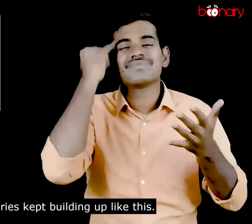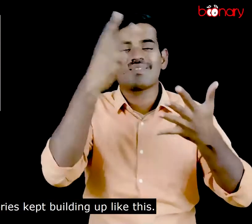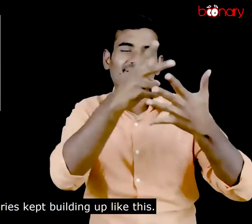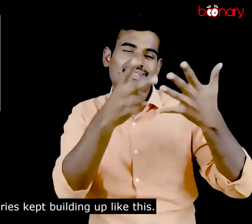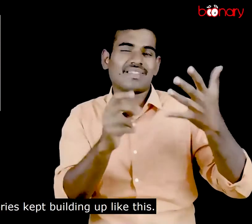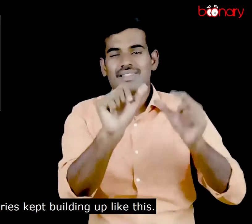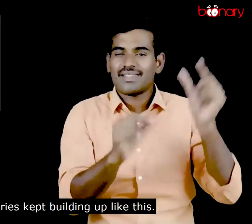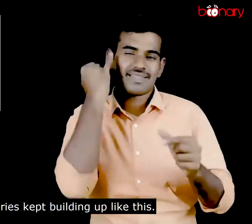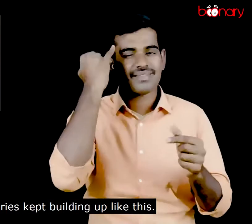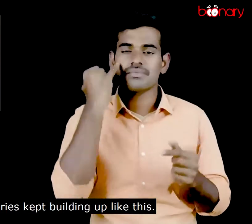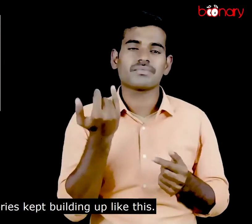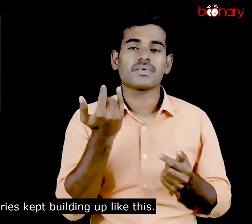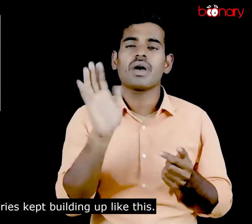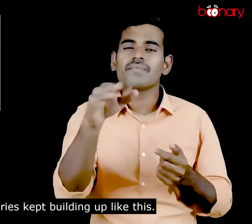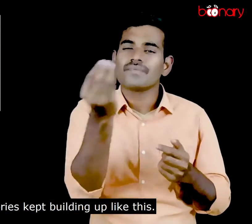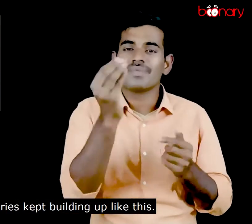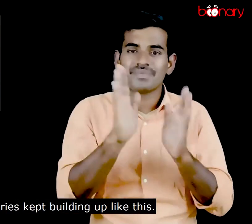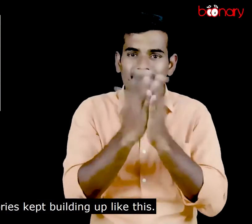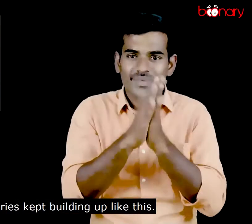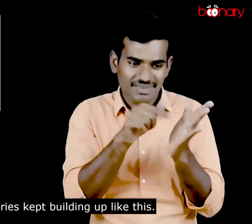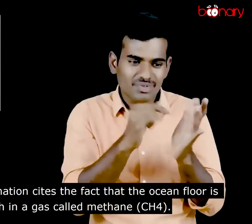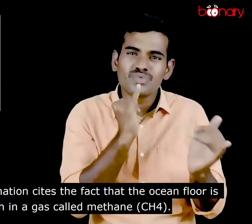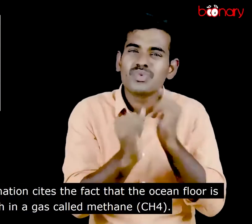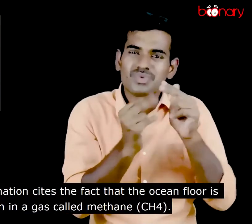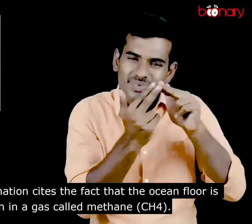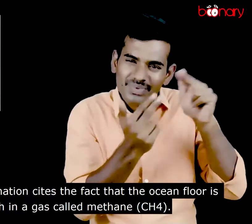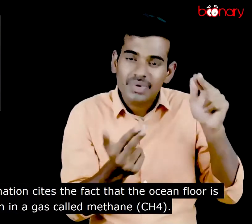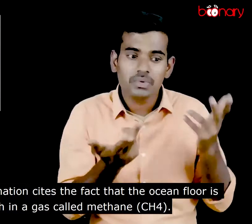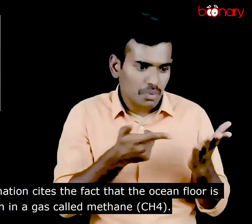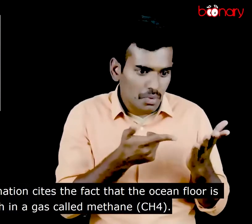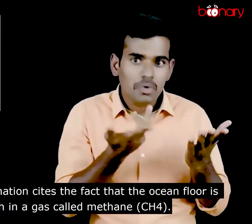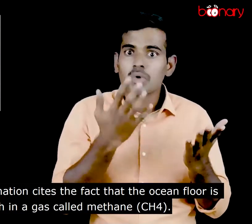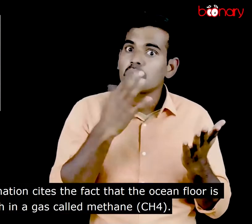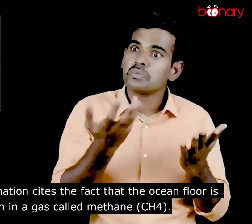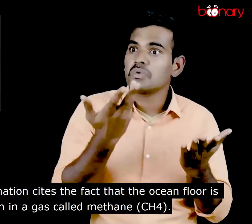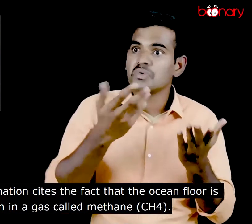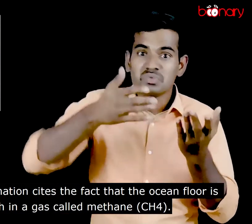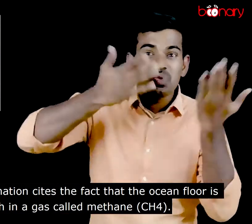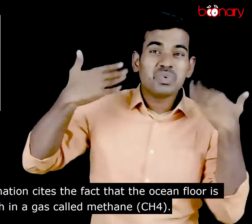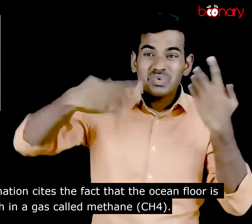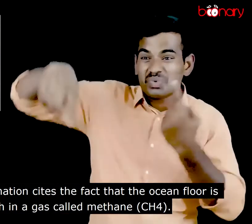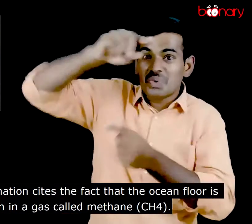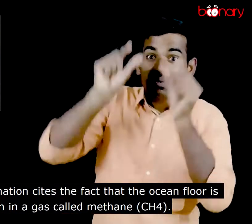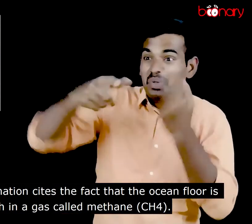Many stories kept building up like this. Another such explanation cites the